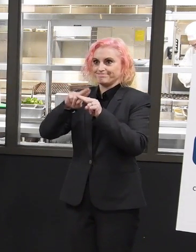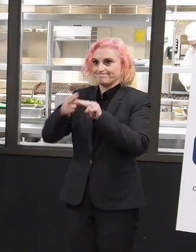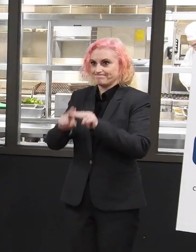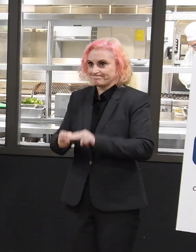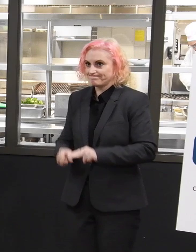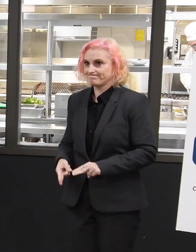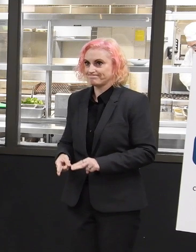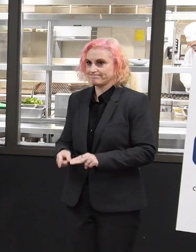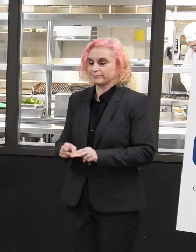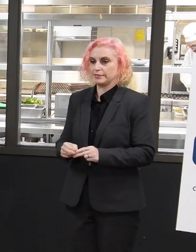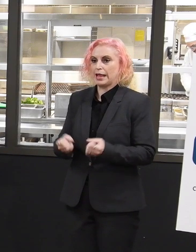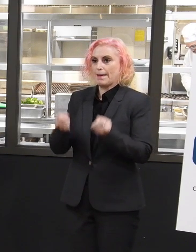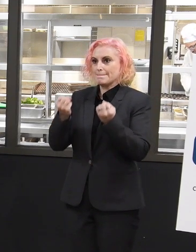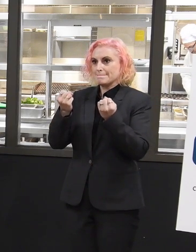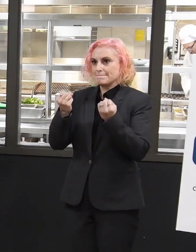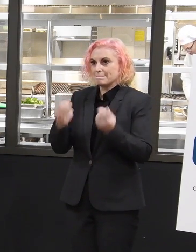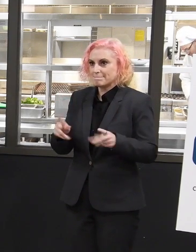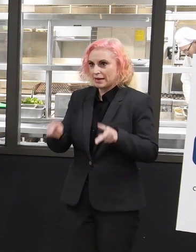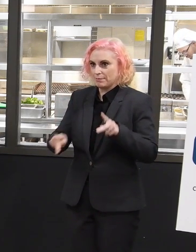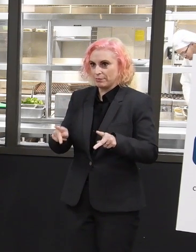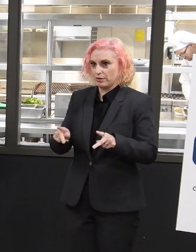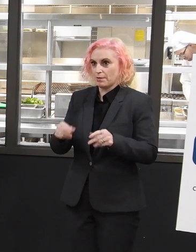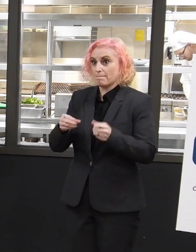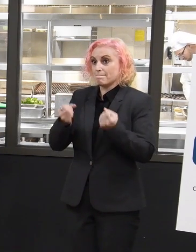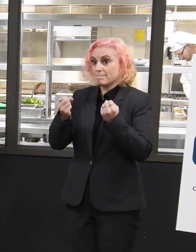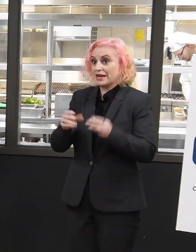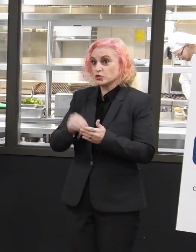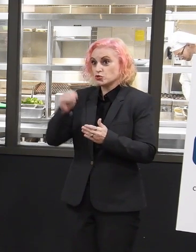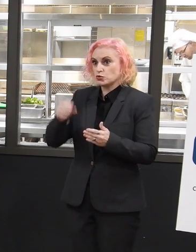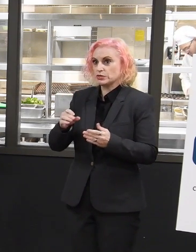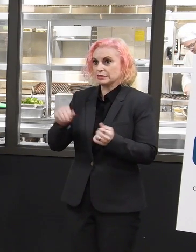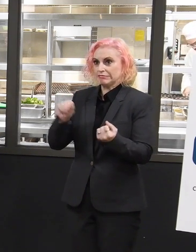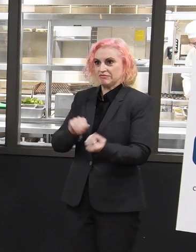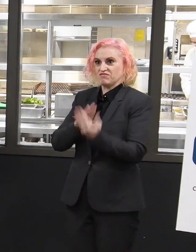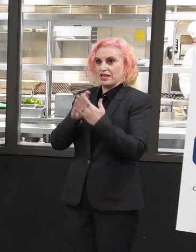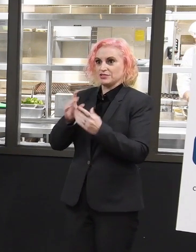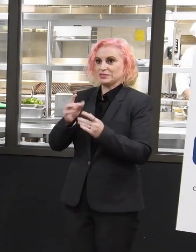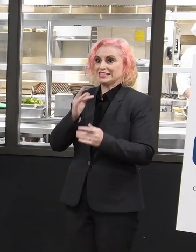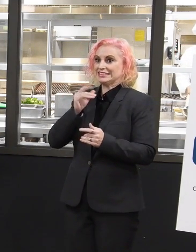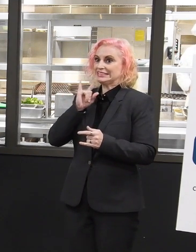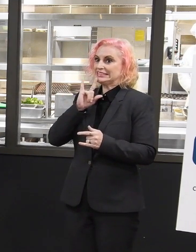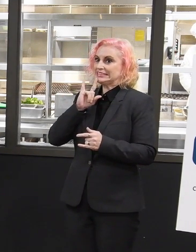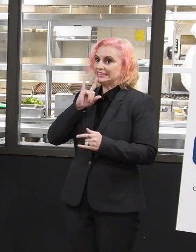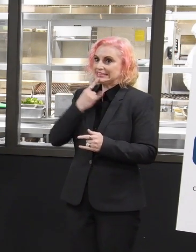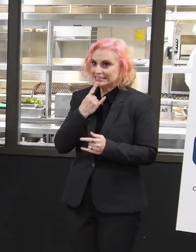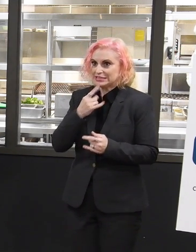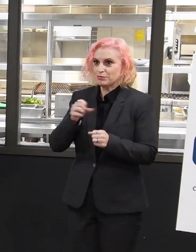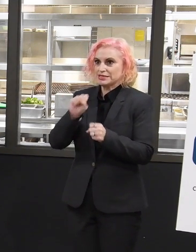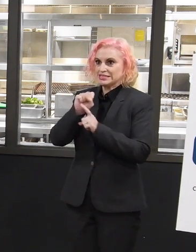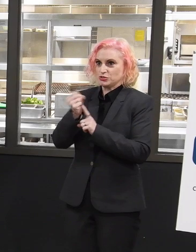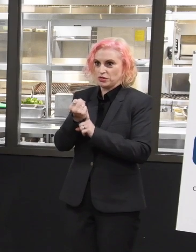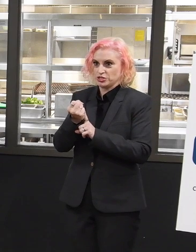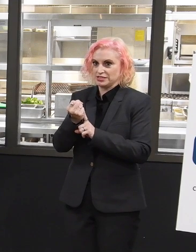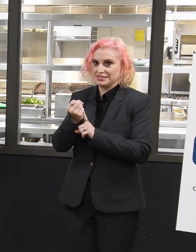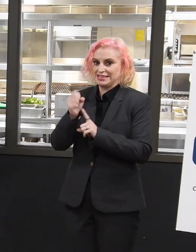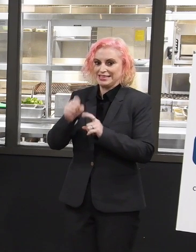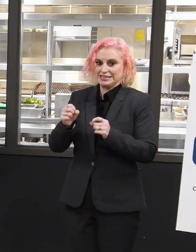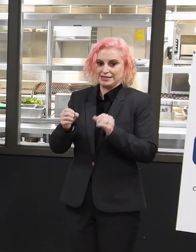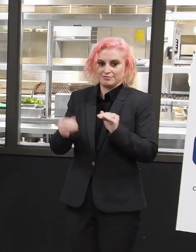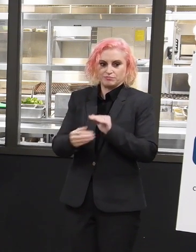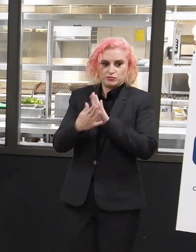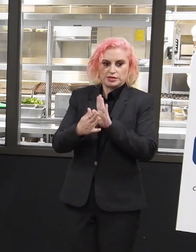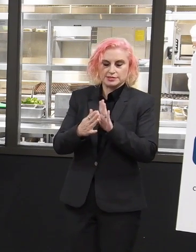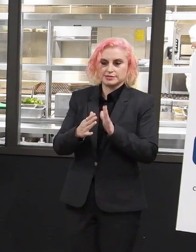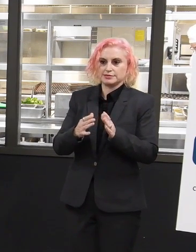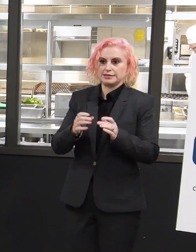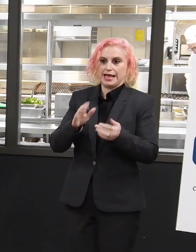and far too many of our students were faced with desperate situations, having to address both their academic and emergency needs,